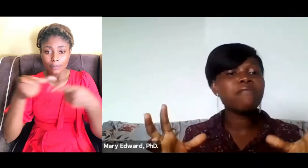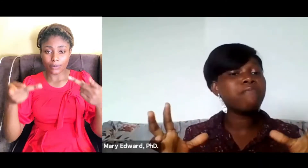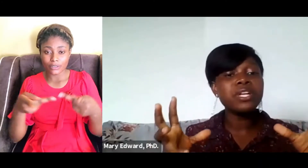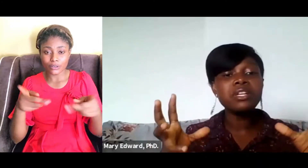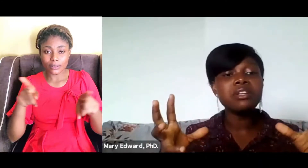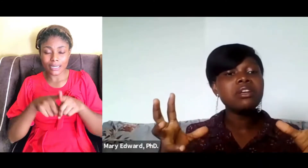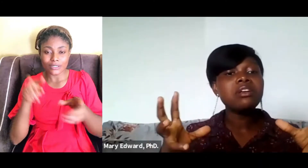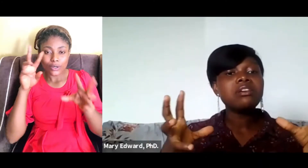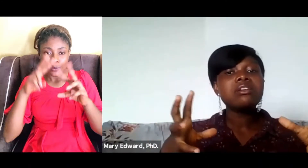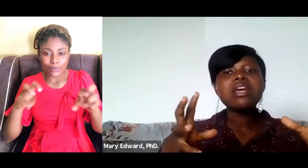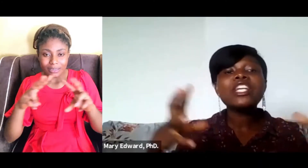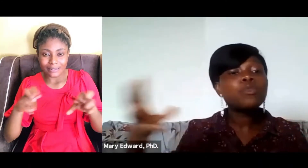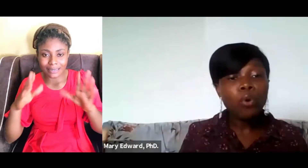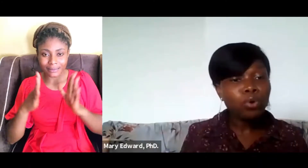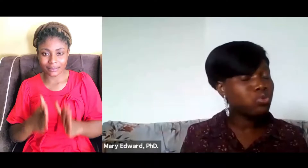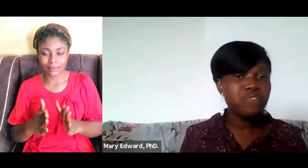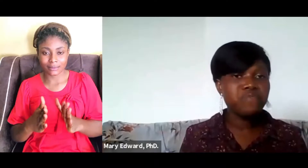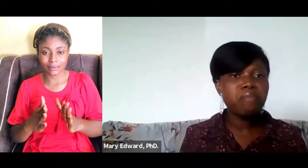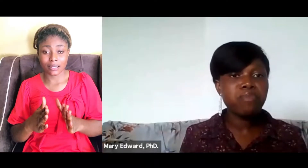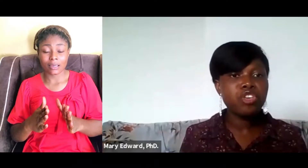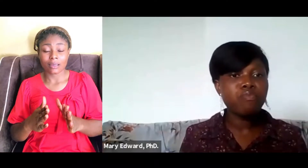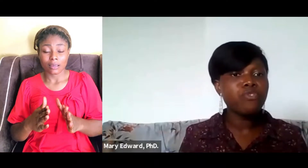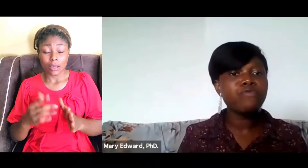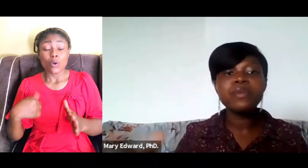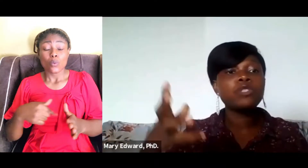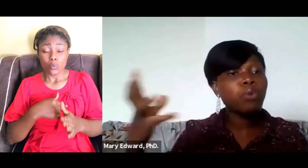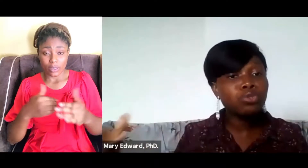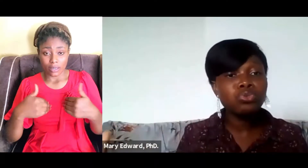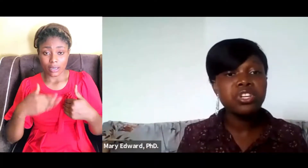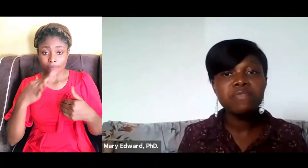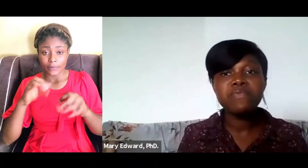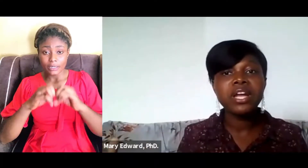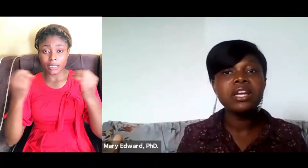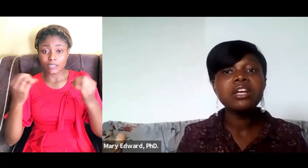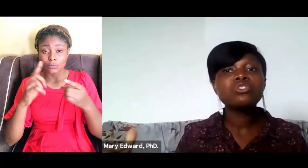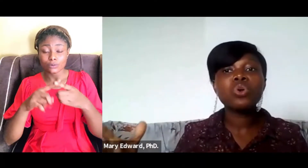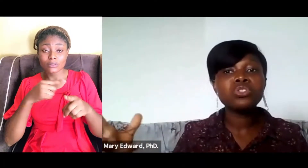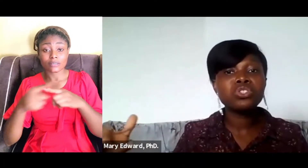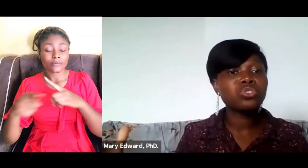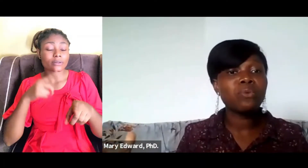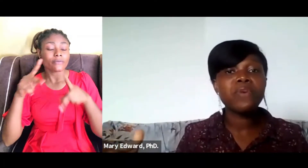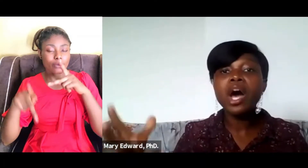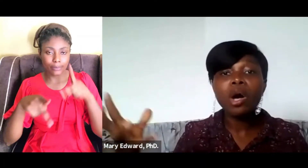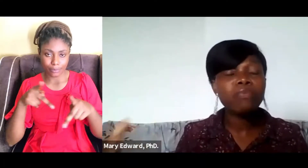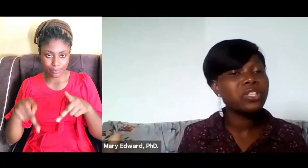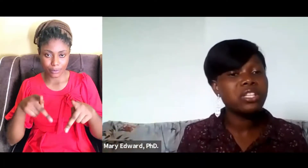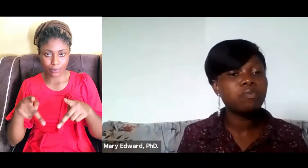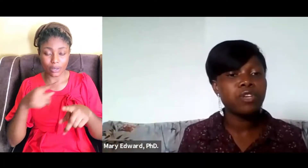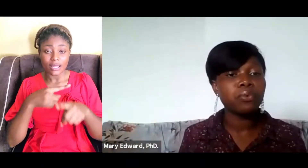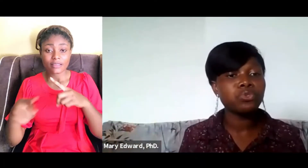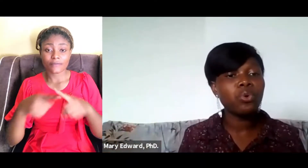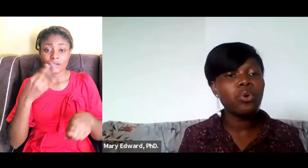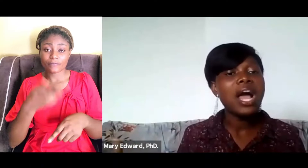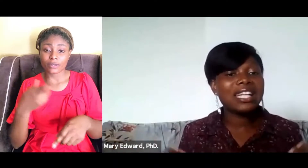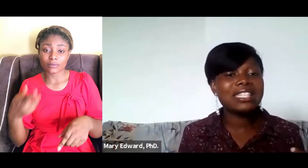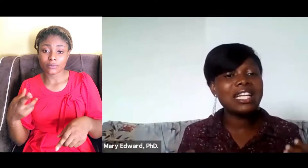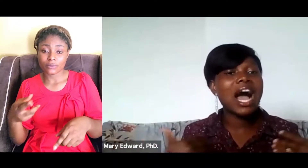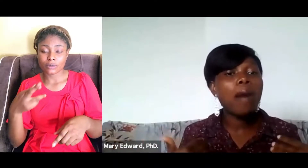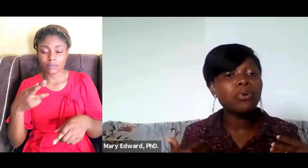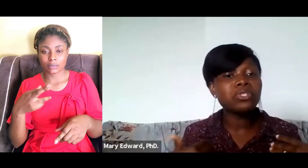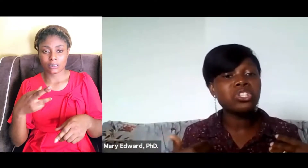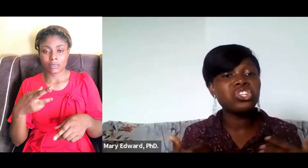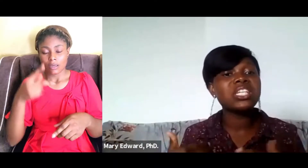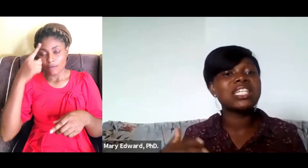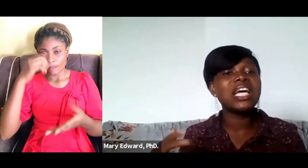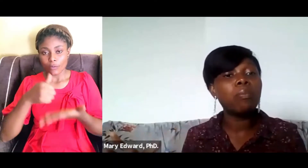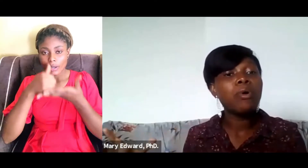We have been exposed to different people, been exposed to different sources of help for these people. So at least